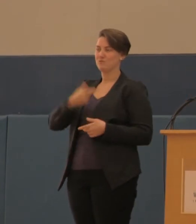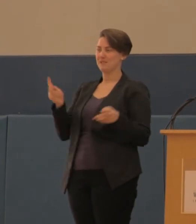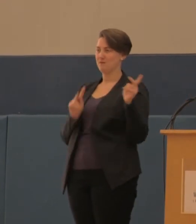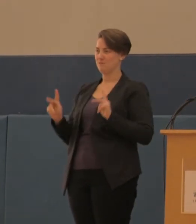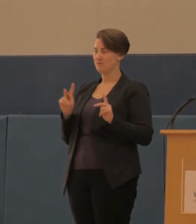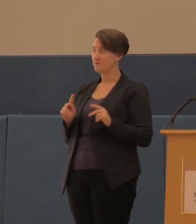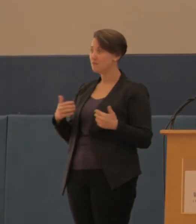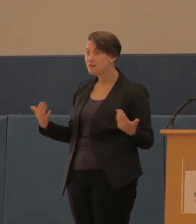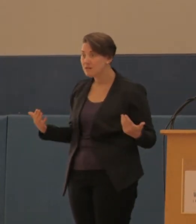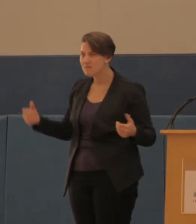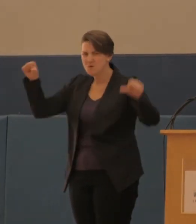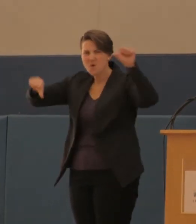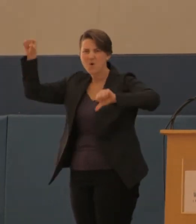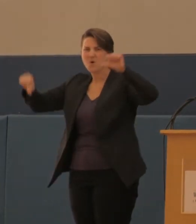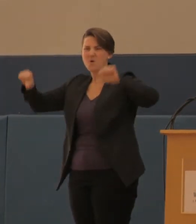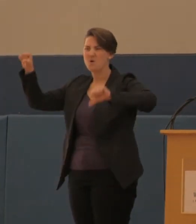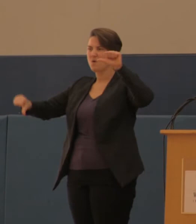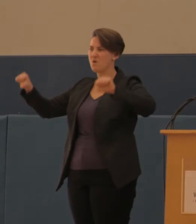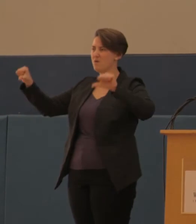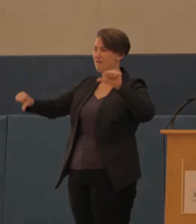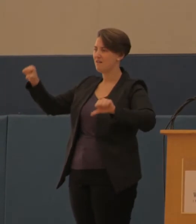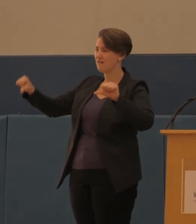How many of us,